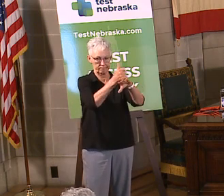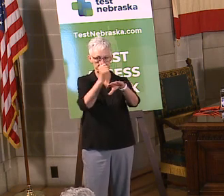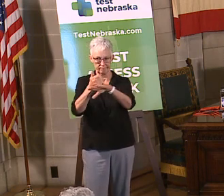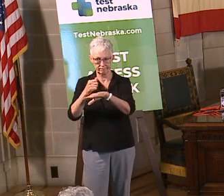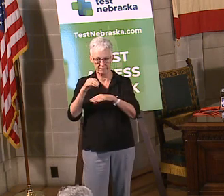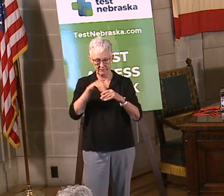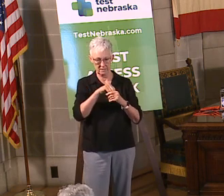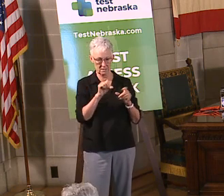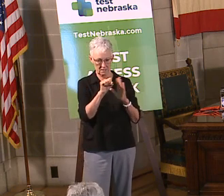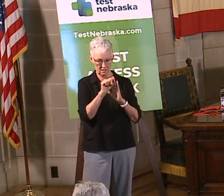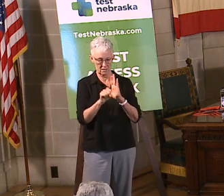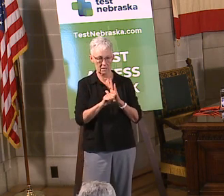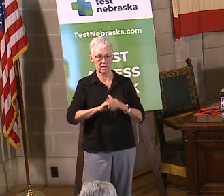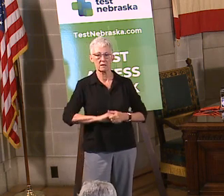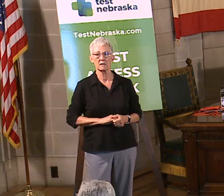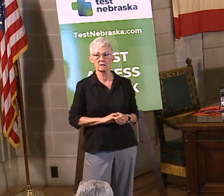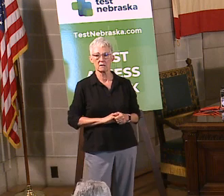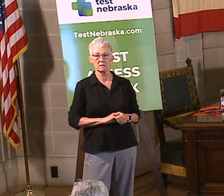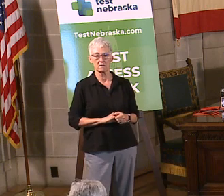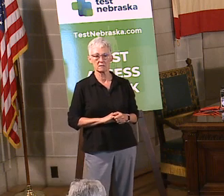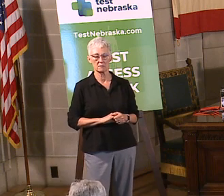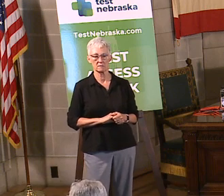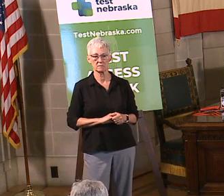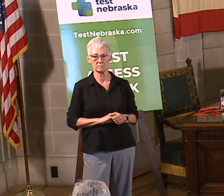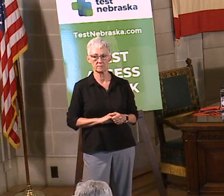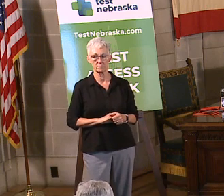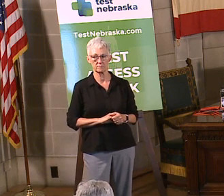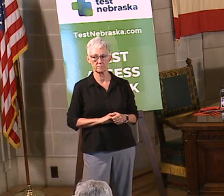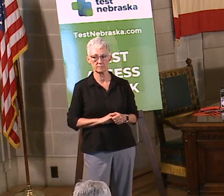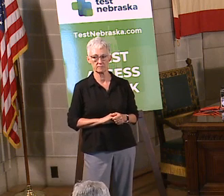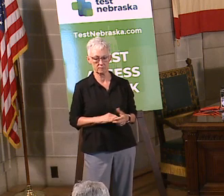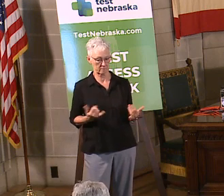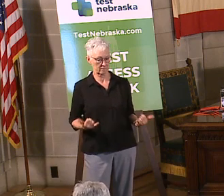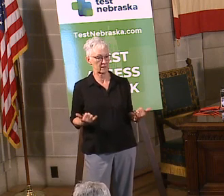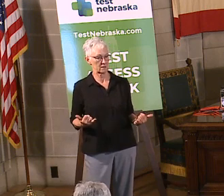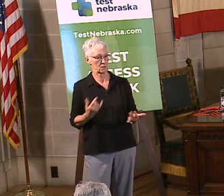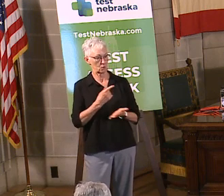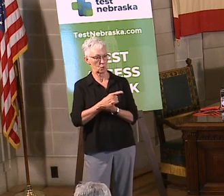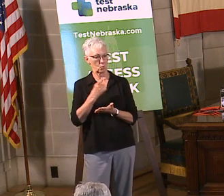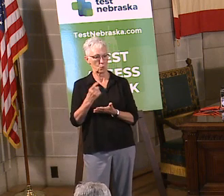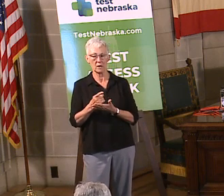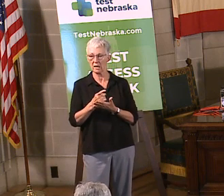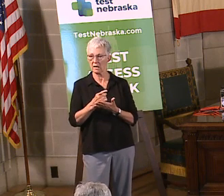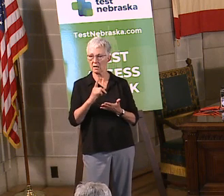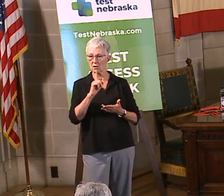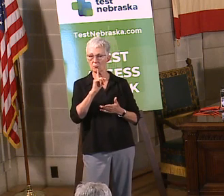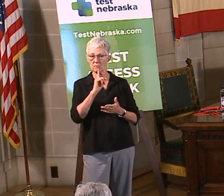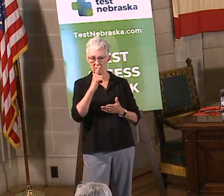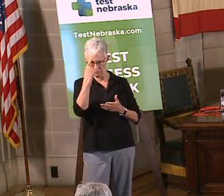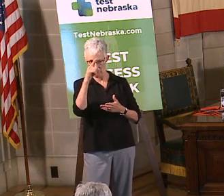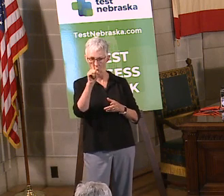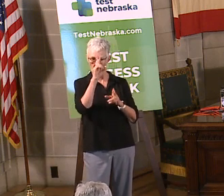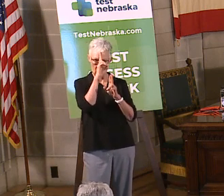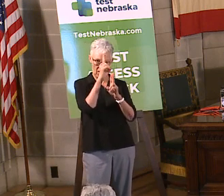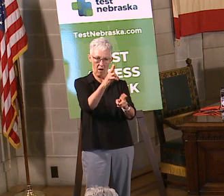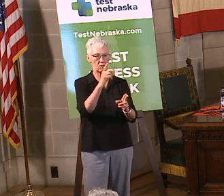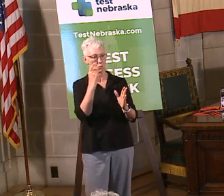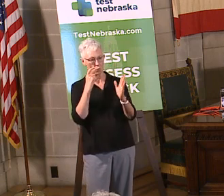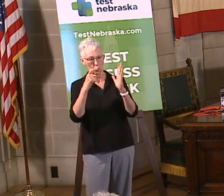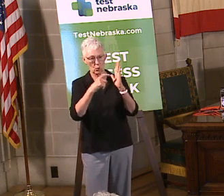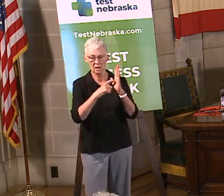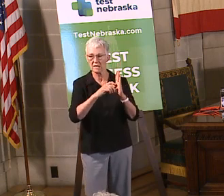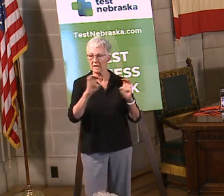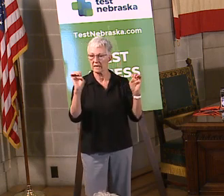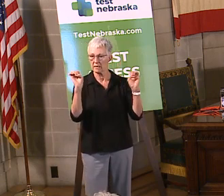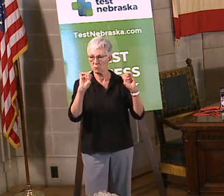testing statewide. This is also EMS Week, and of course we've been making sure we recognize